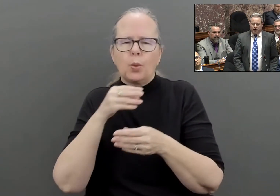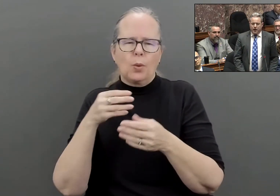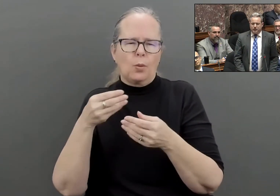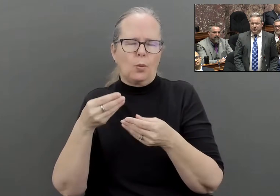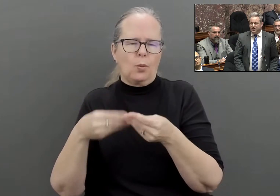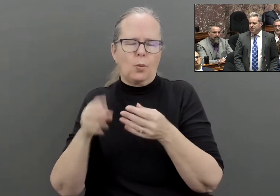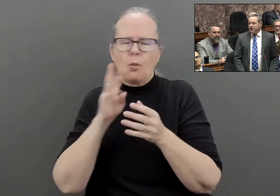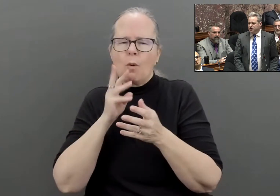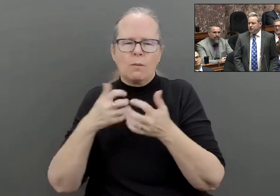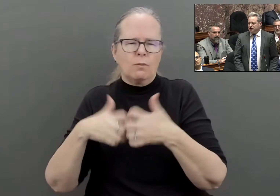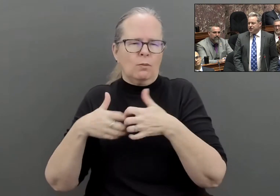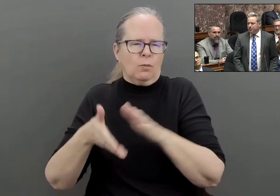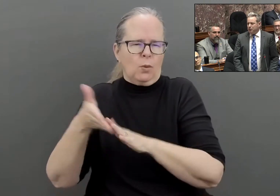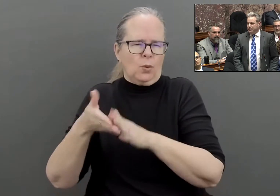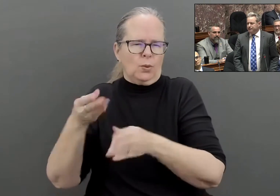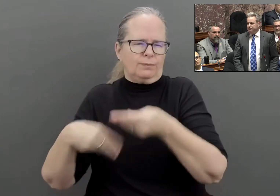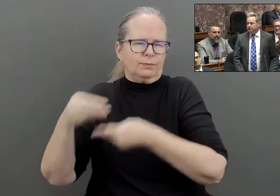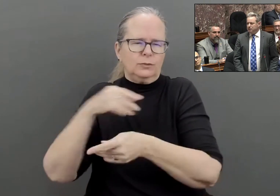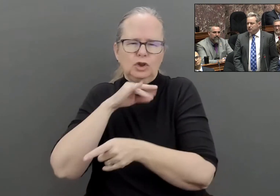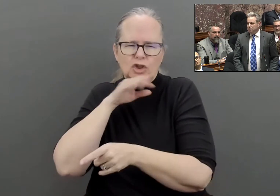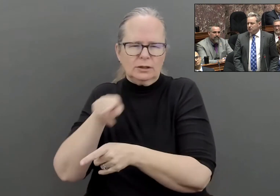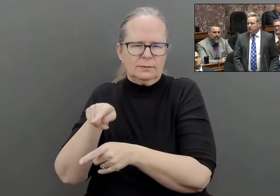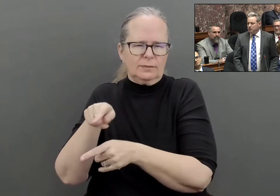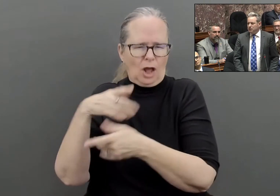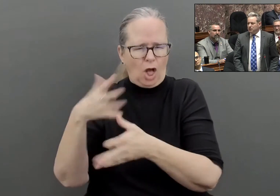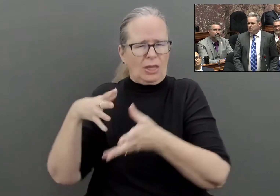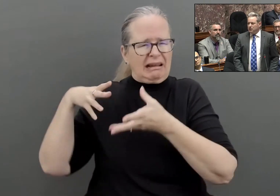So my question to the minister is a simple one.